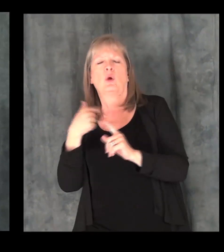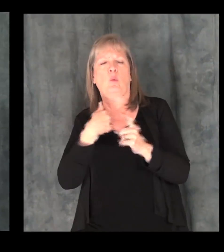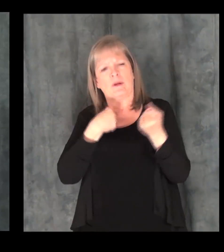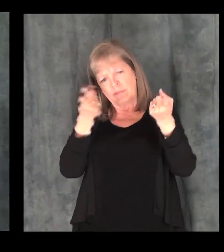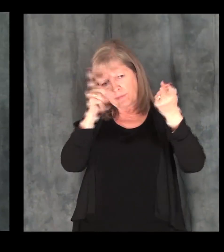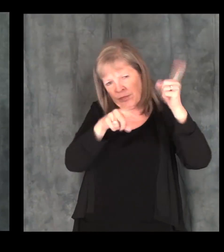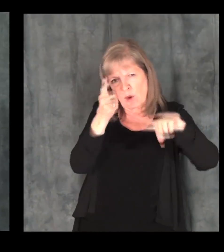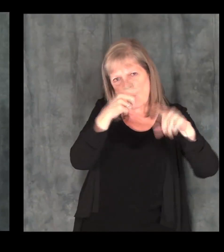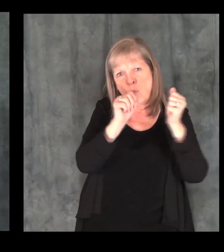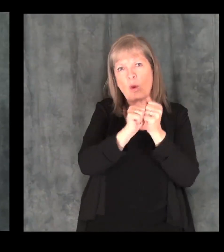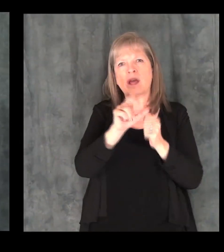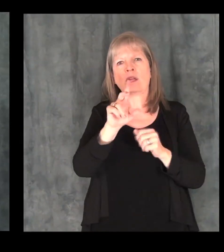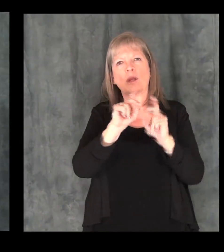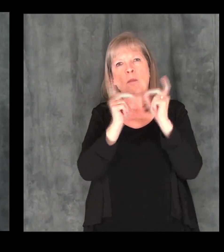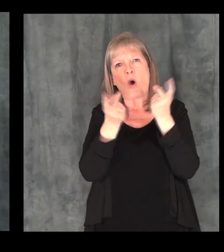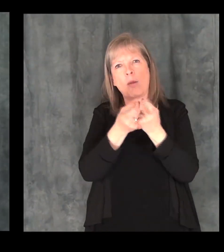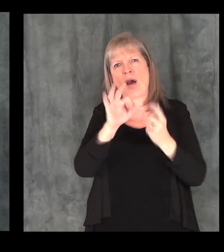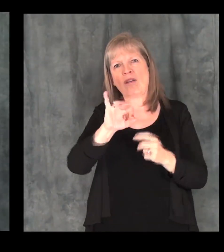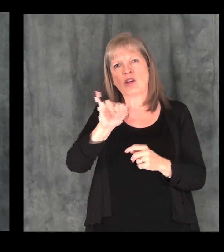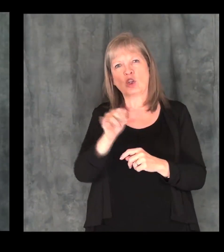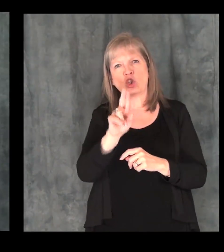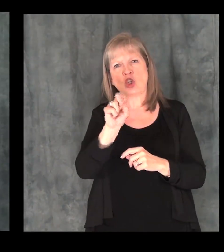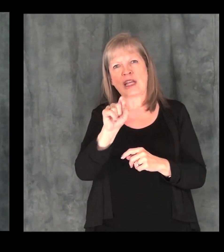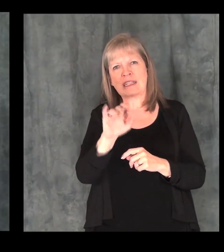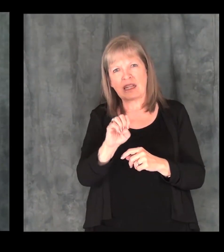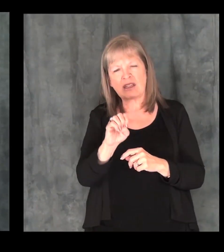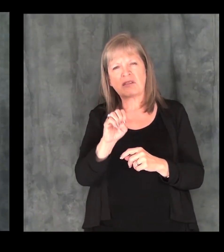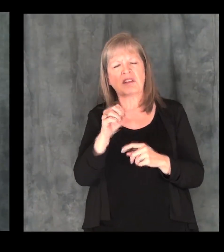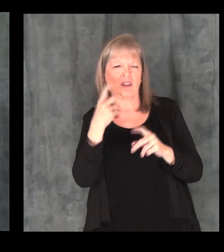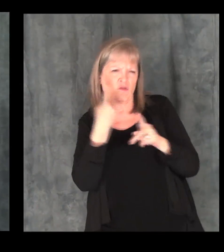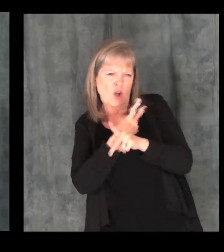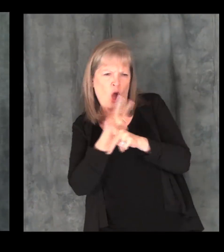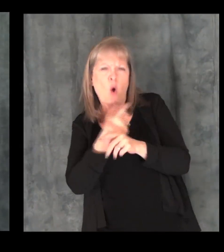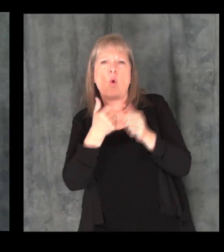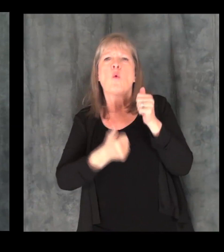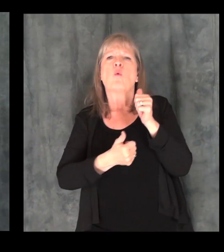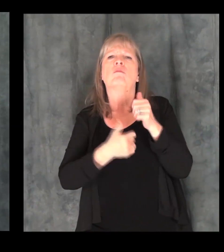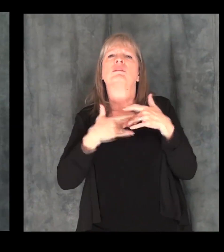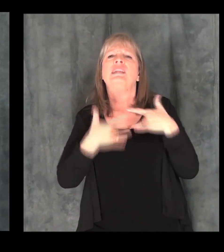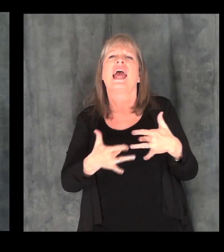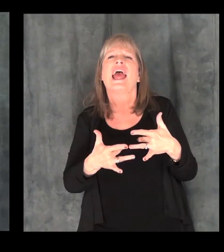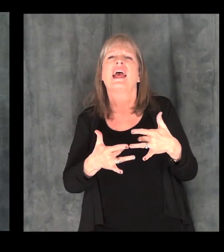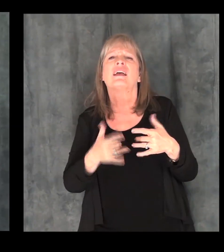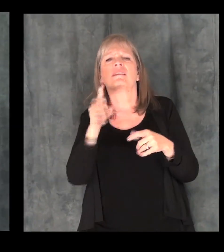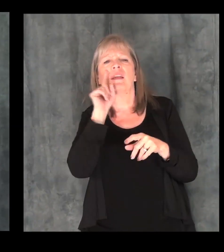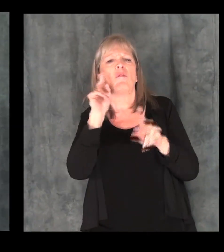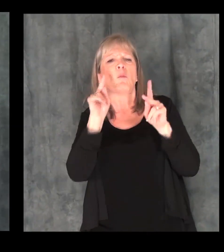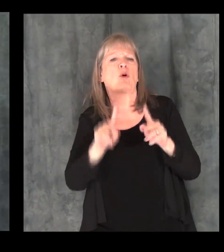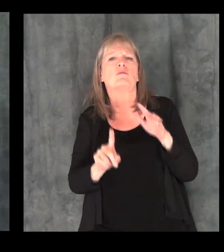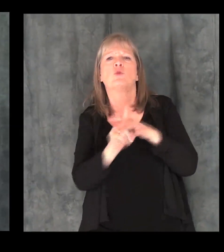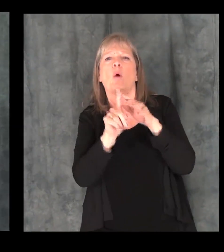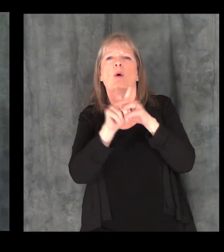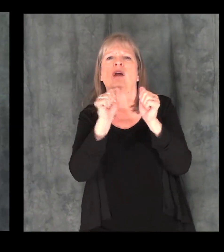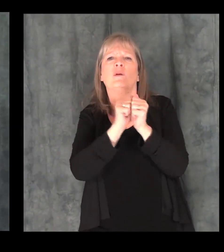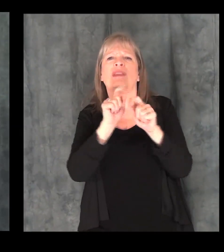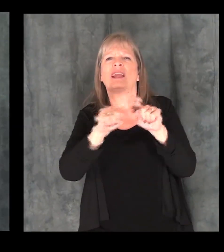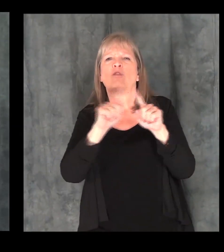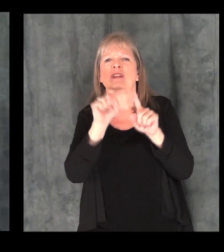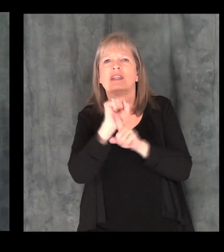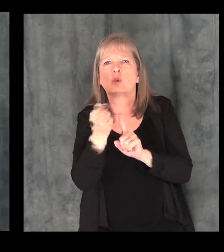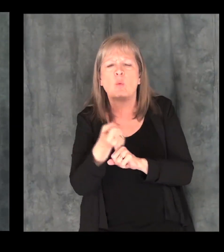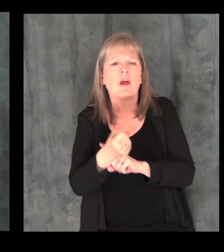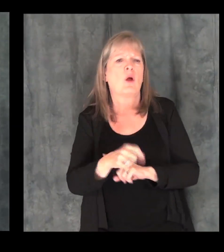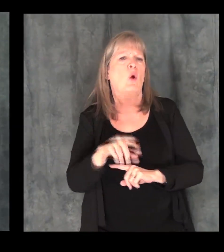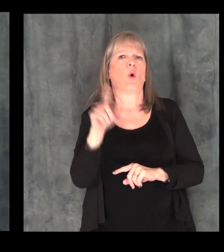to identify what the most typical scenarios would be. Where would a deaf person be? Where would the interpreter be? How would the